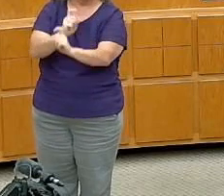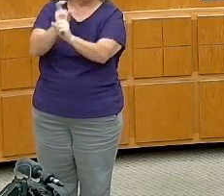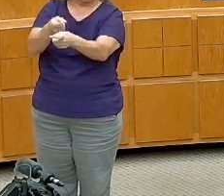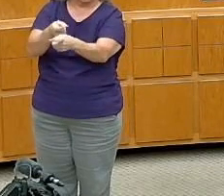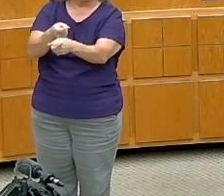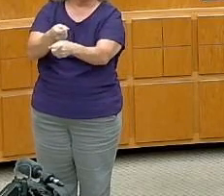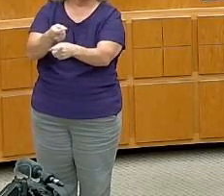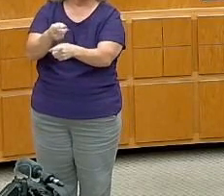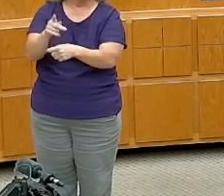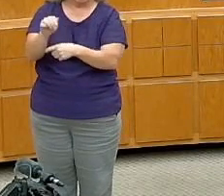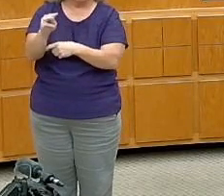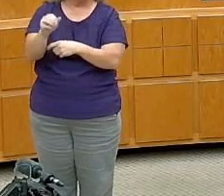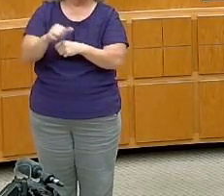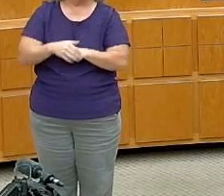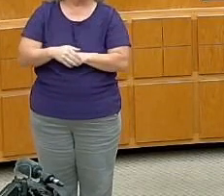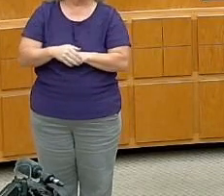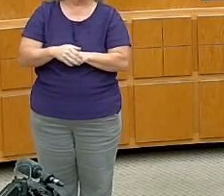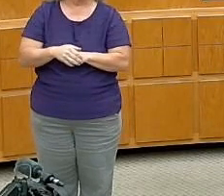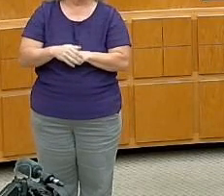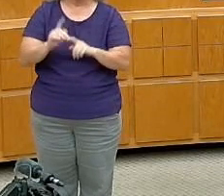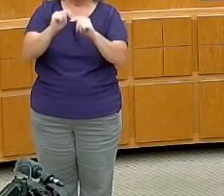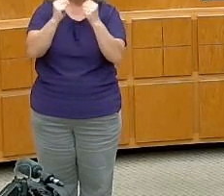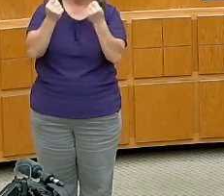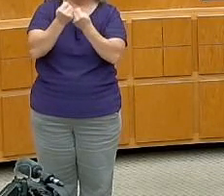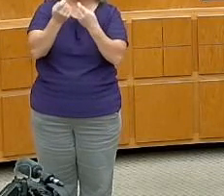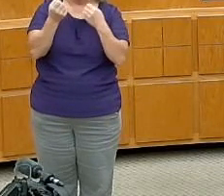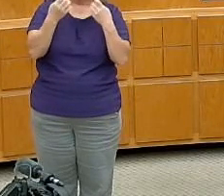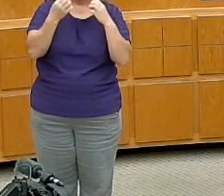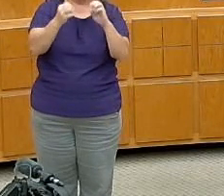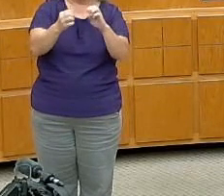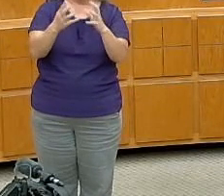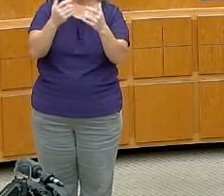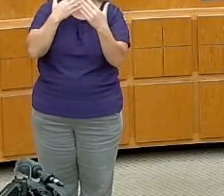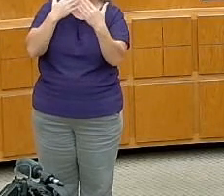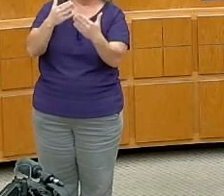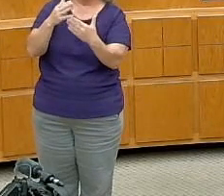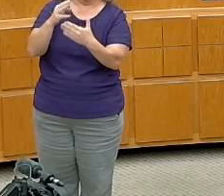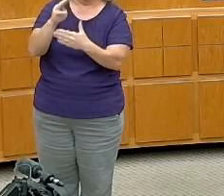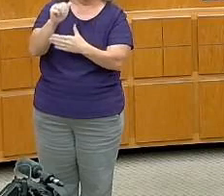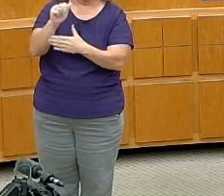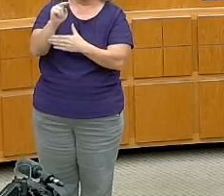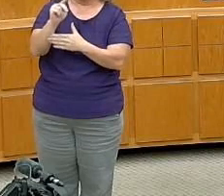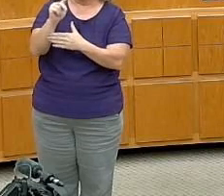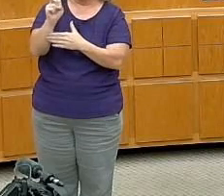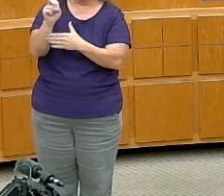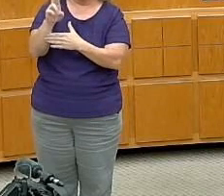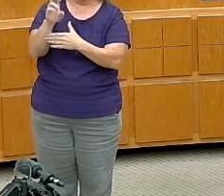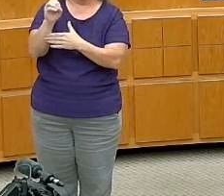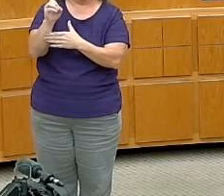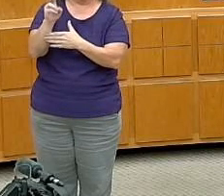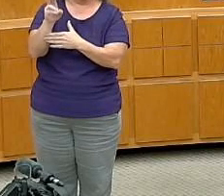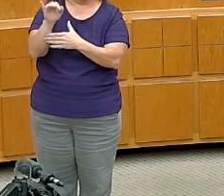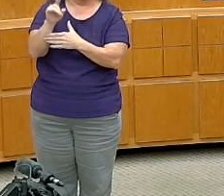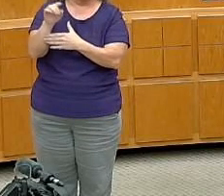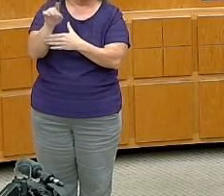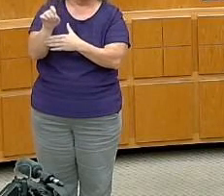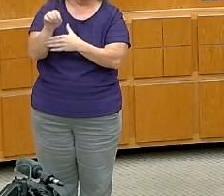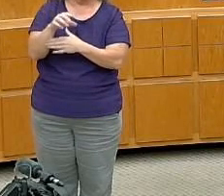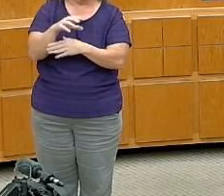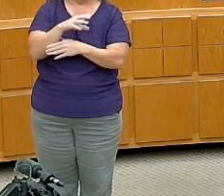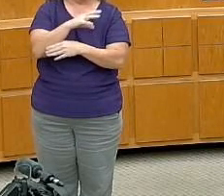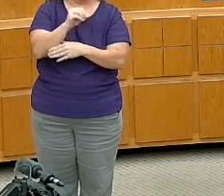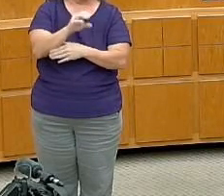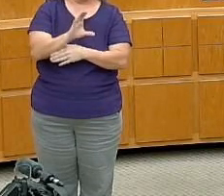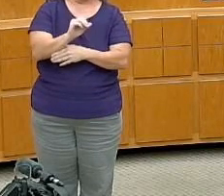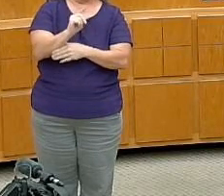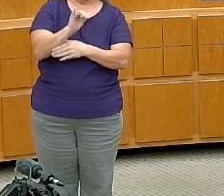excellent support from the Health Department Director, Annette Rodriguez, Ms. Rodriguez, and Coastal Bend Blood Center,